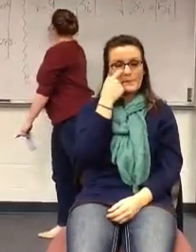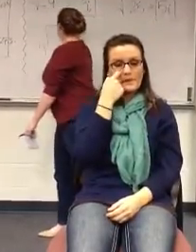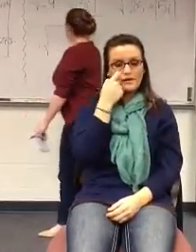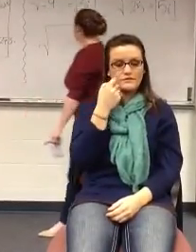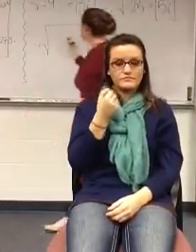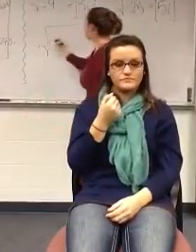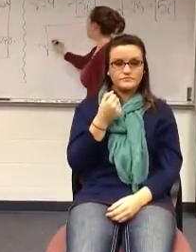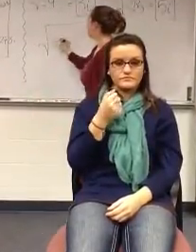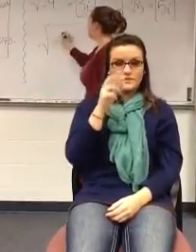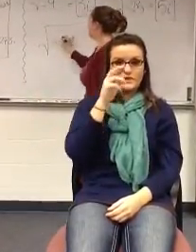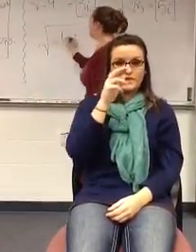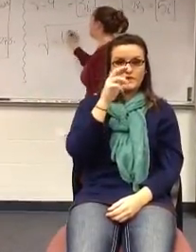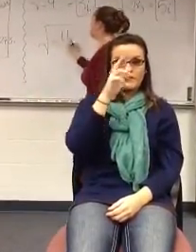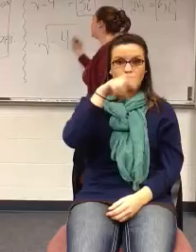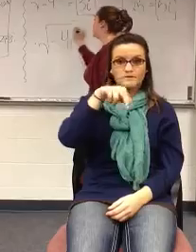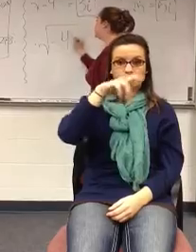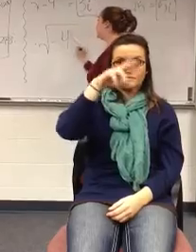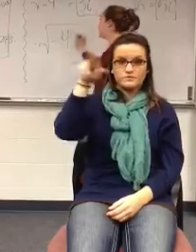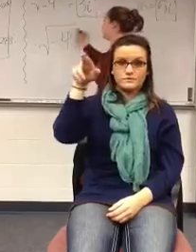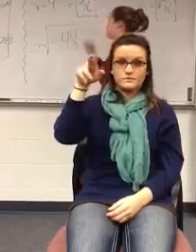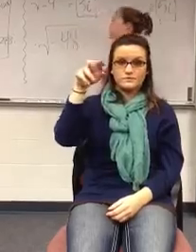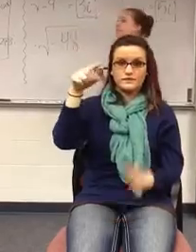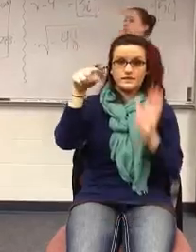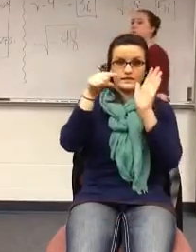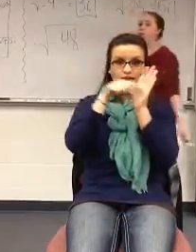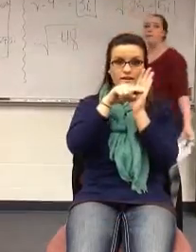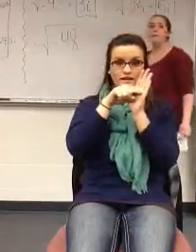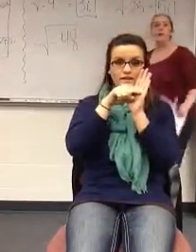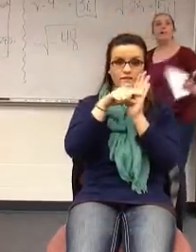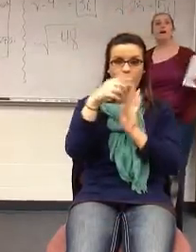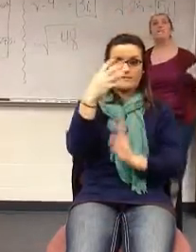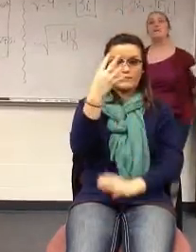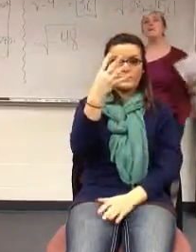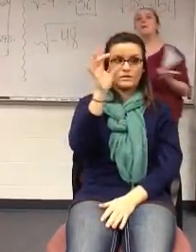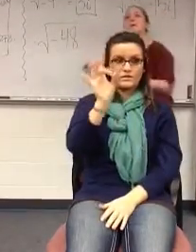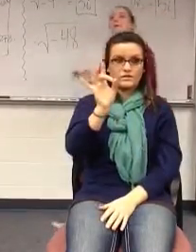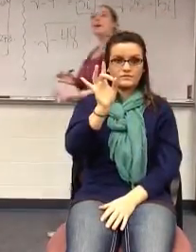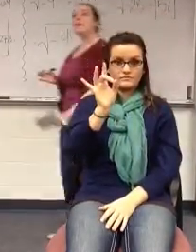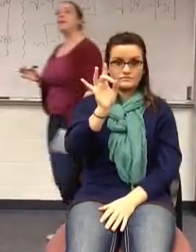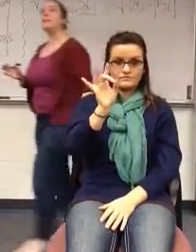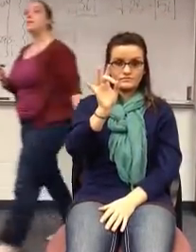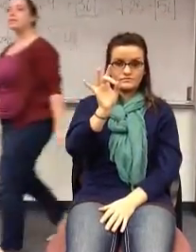Square root of -48. Let's go back to that original problem. What if I have a number inside and outside?